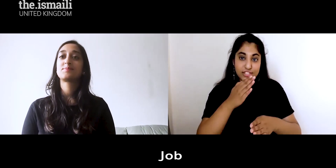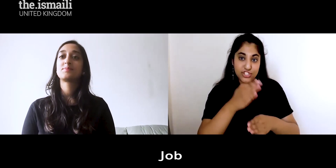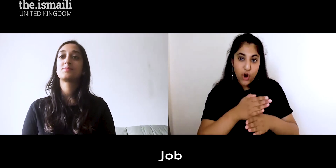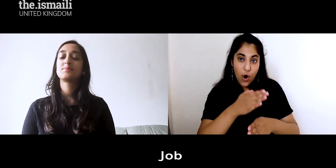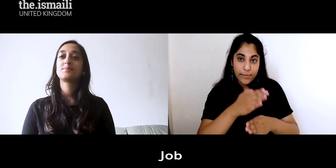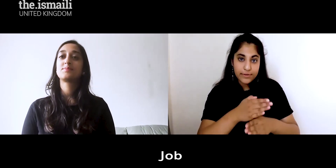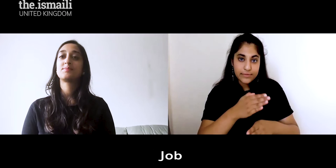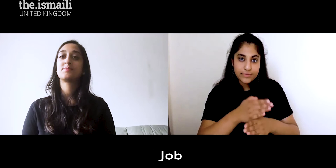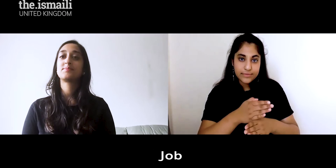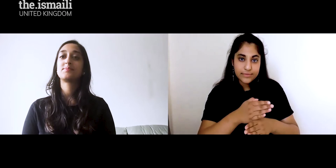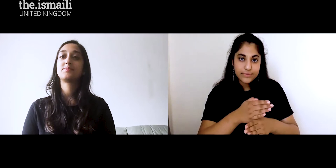Job.